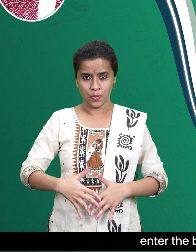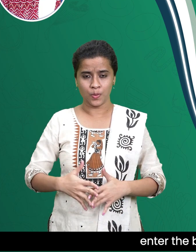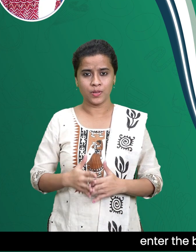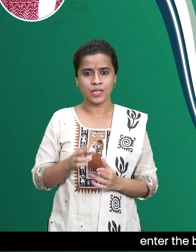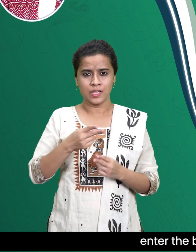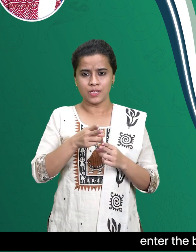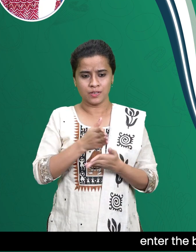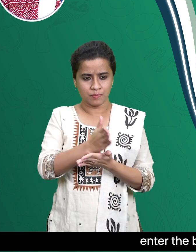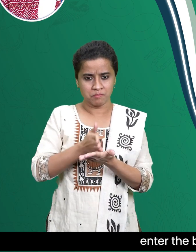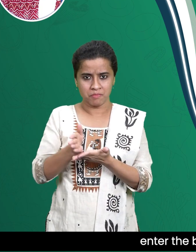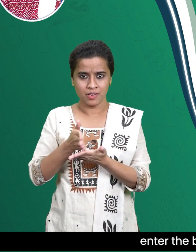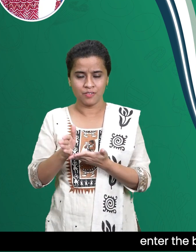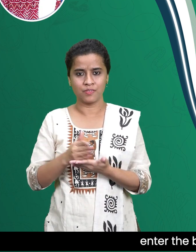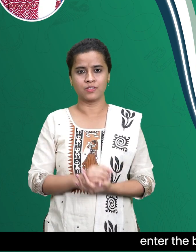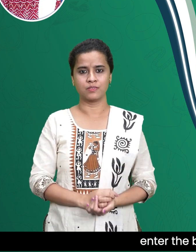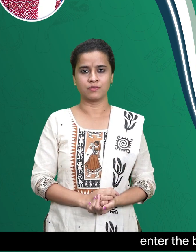different means.